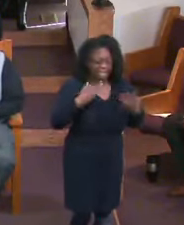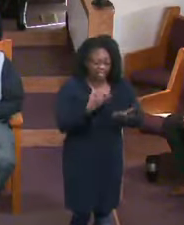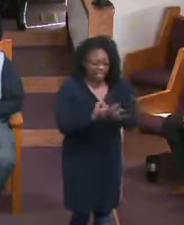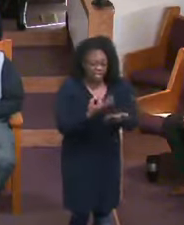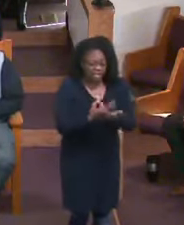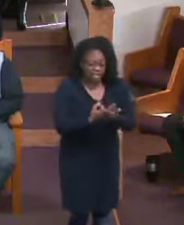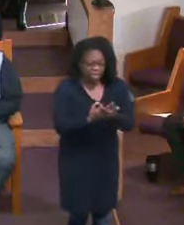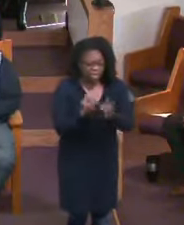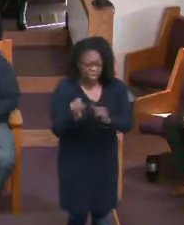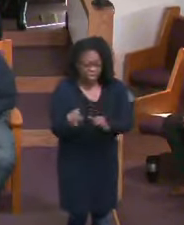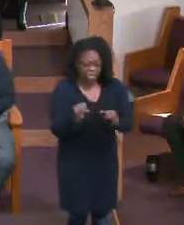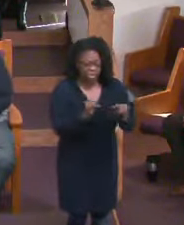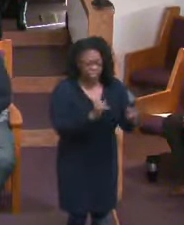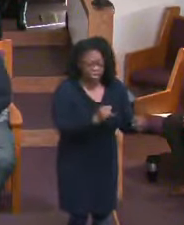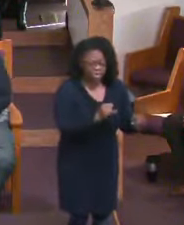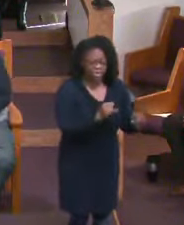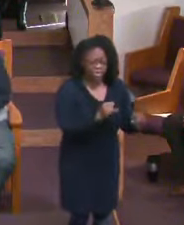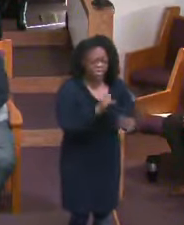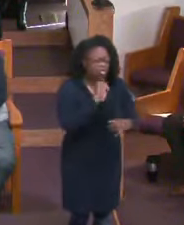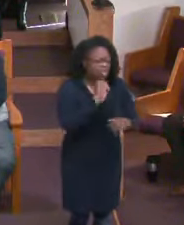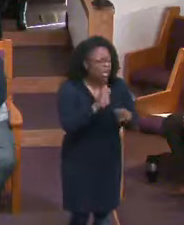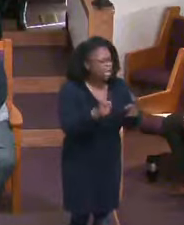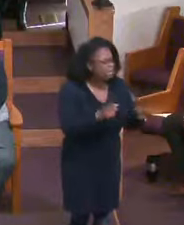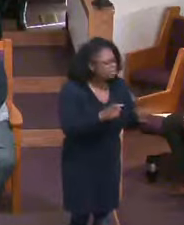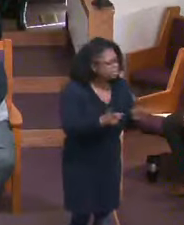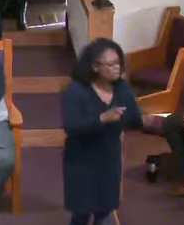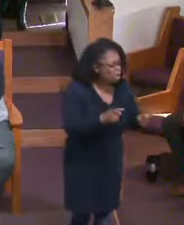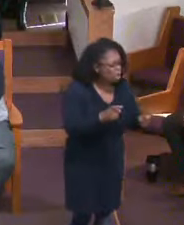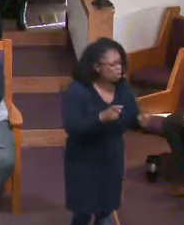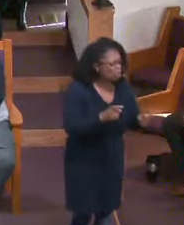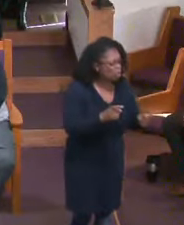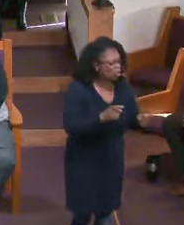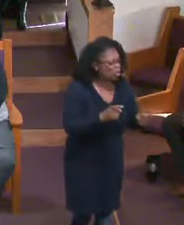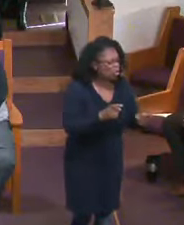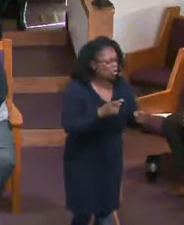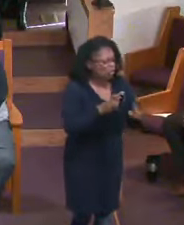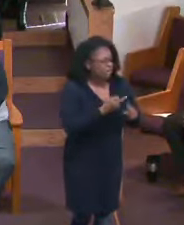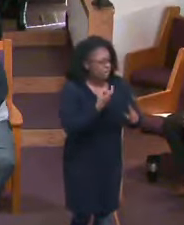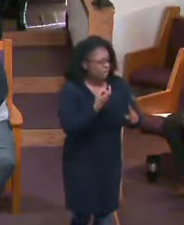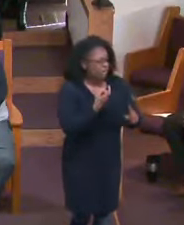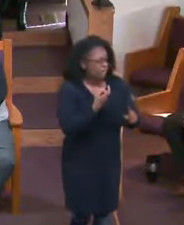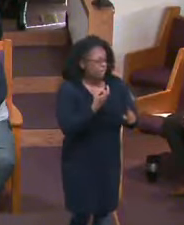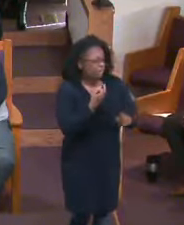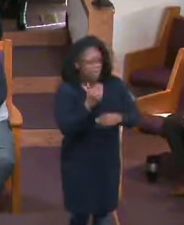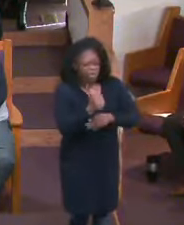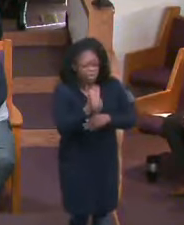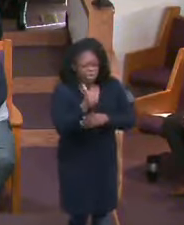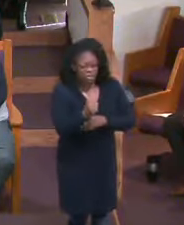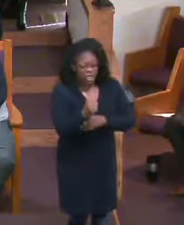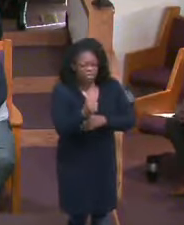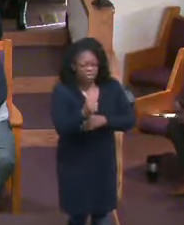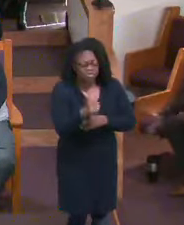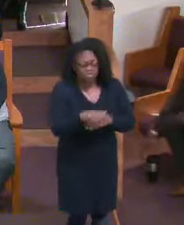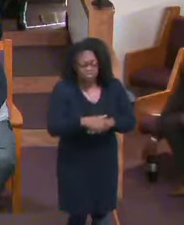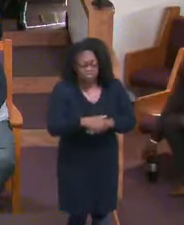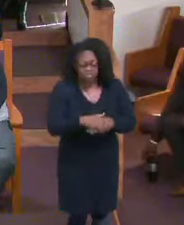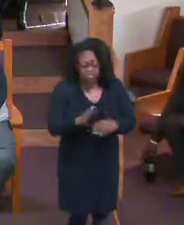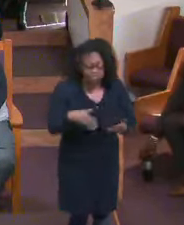not controlled by forces outside of oneself's resources. Being recession-proof means